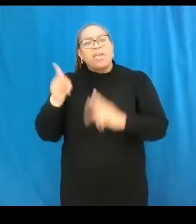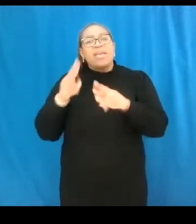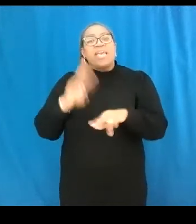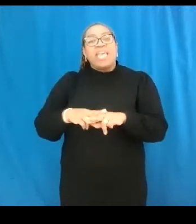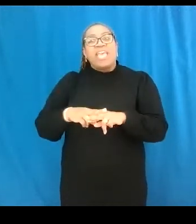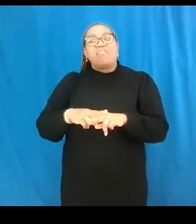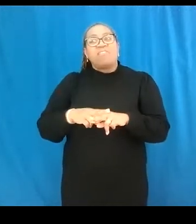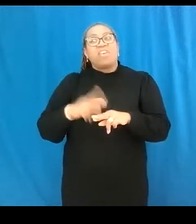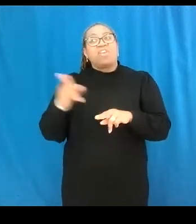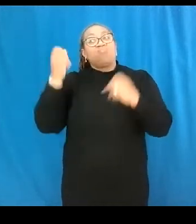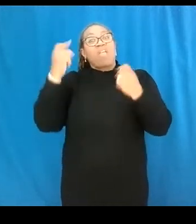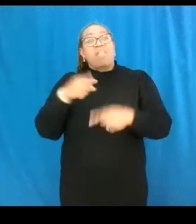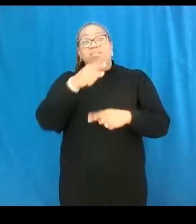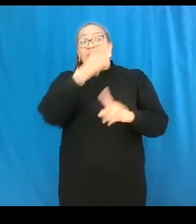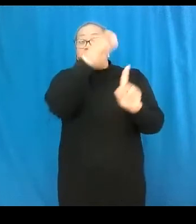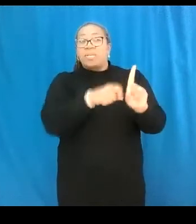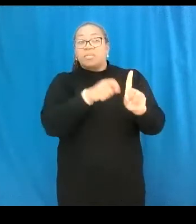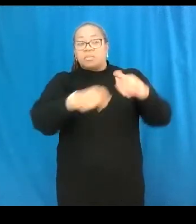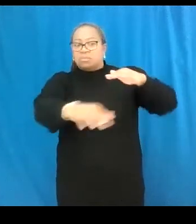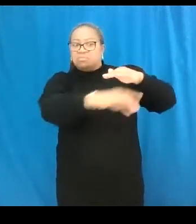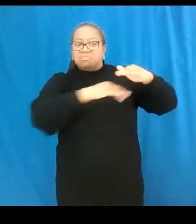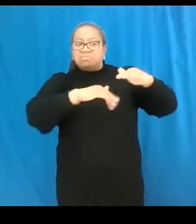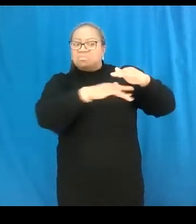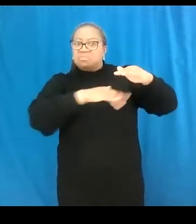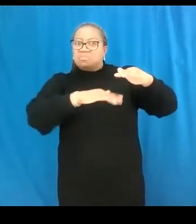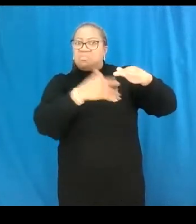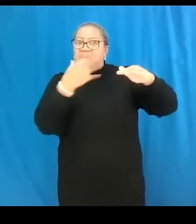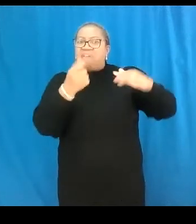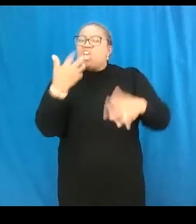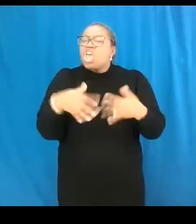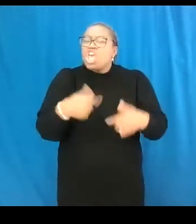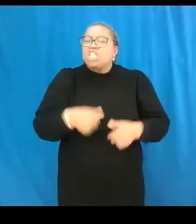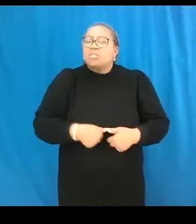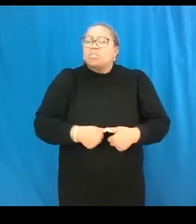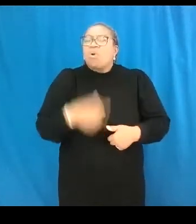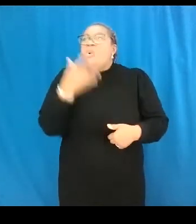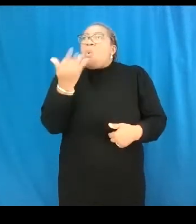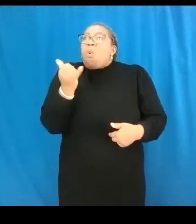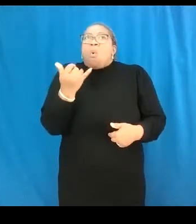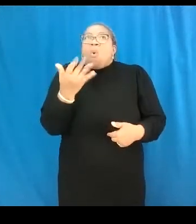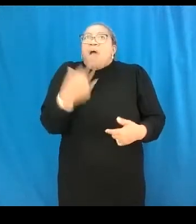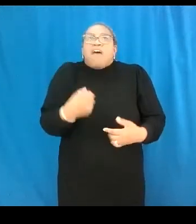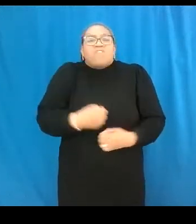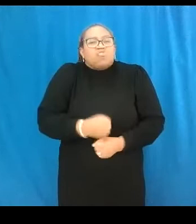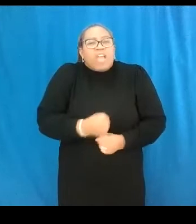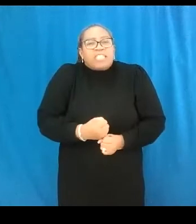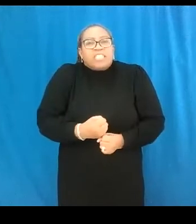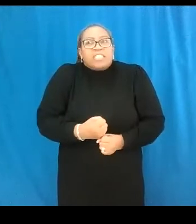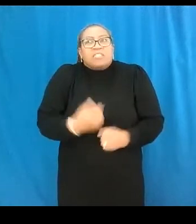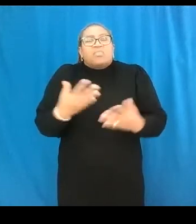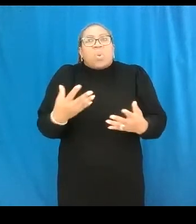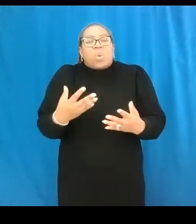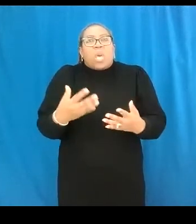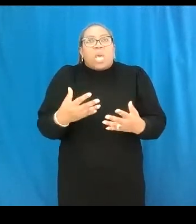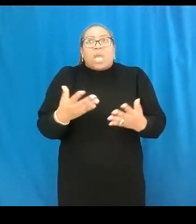some hurt? They're probably carrying some of the frustration of the day. And instead of having rallies of insults back and forth